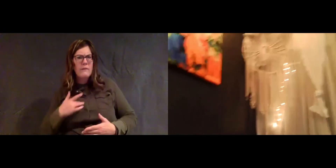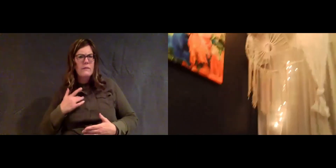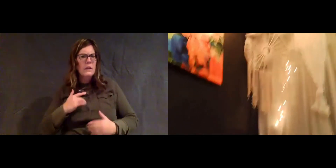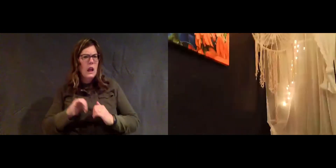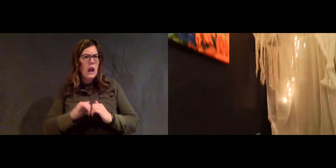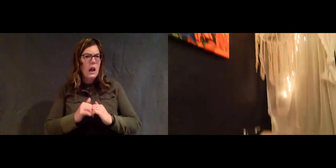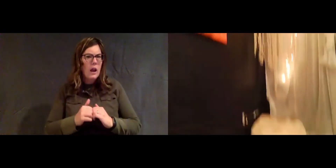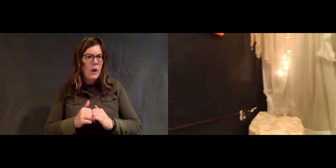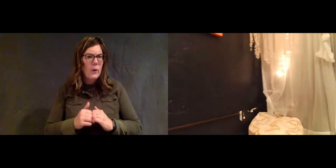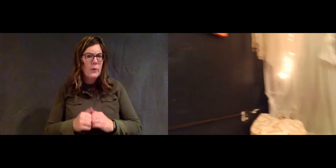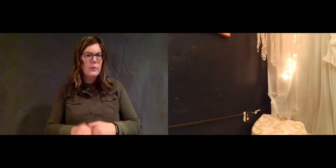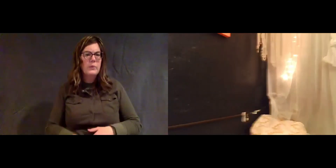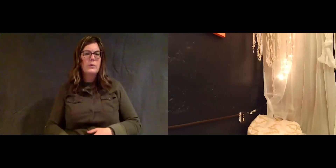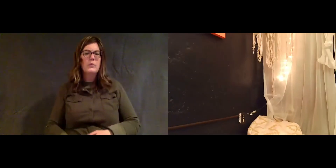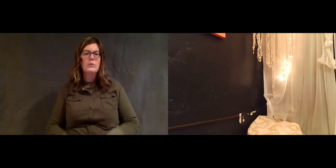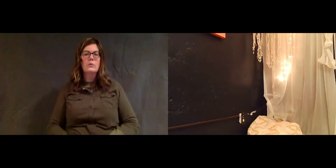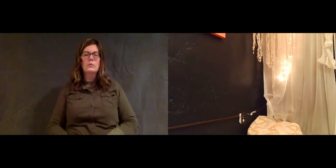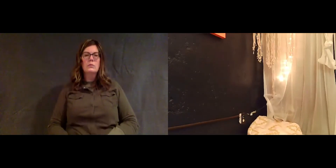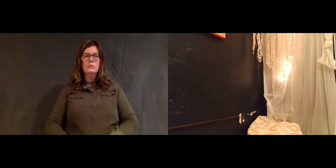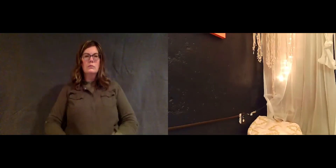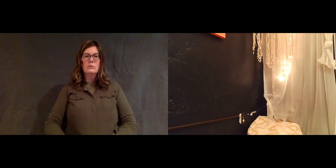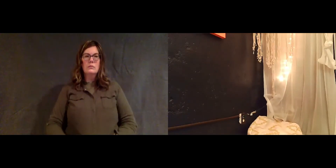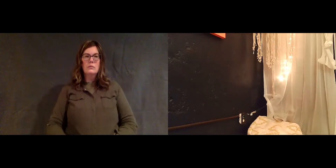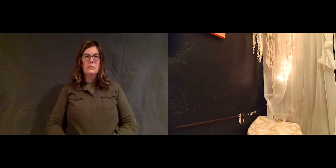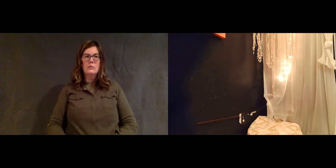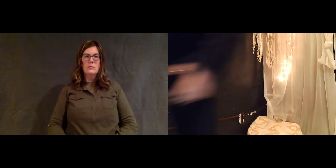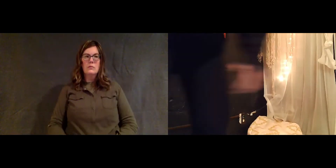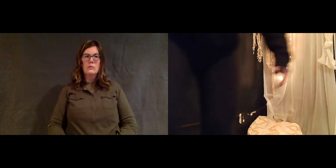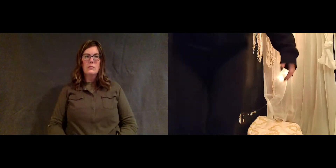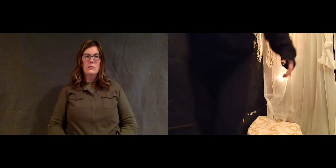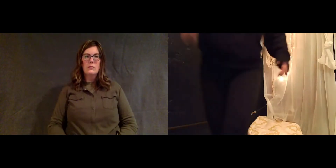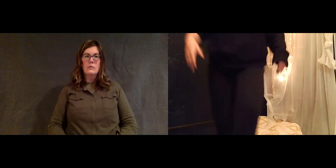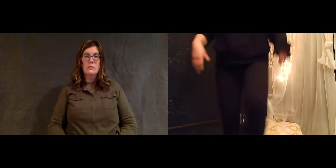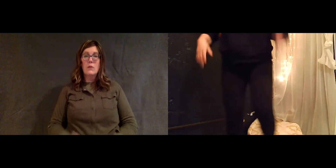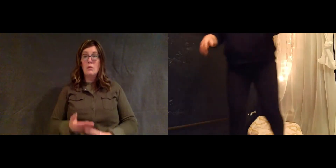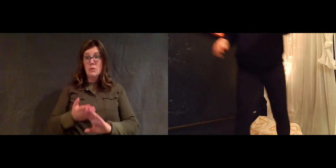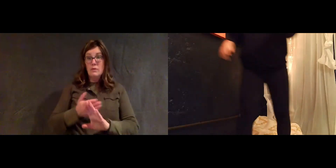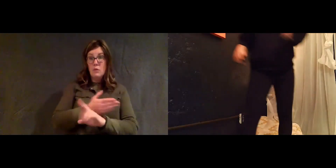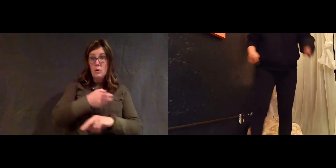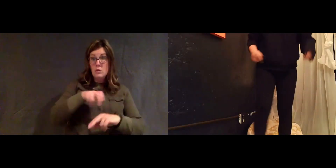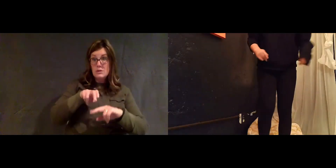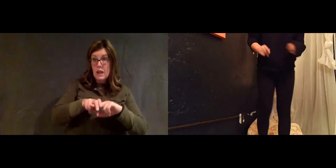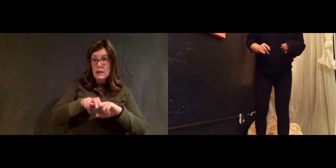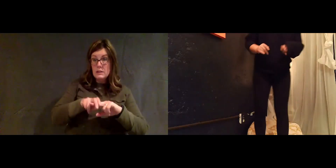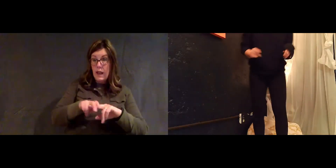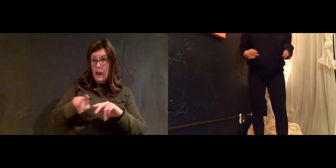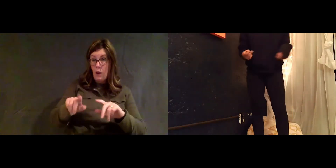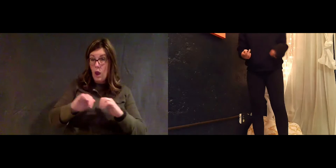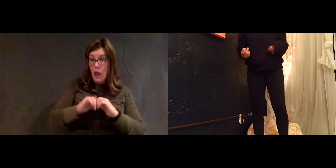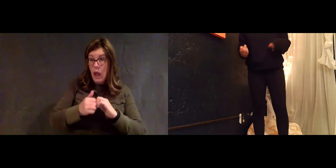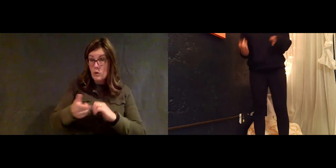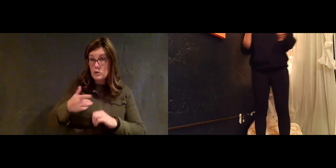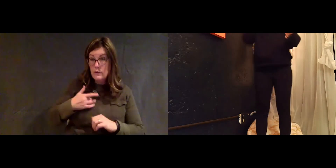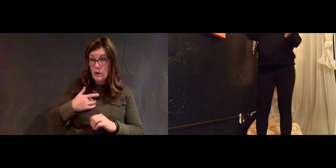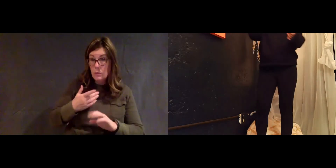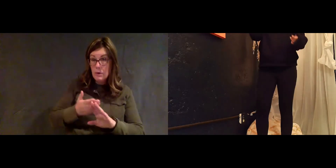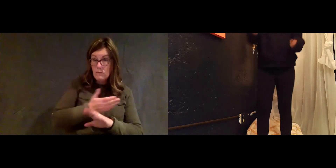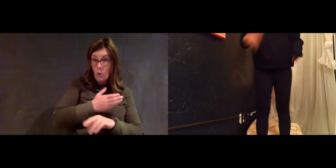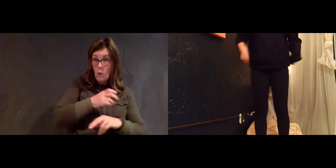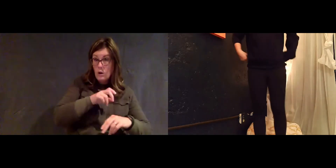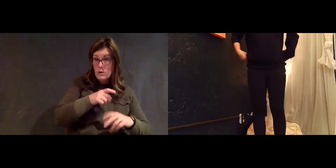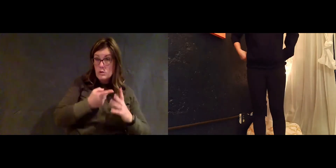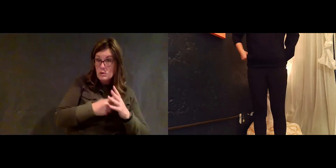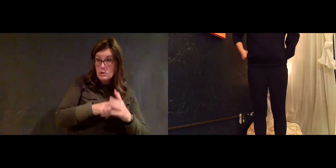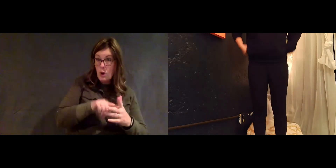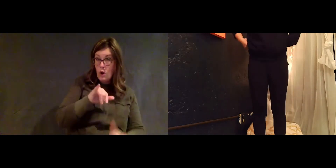Check in with how you felt before you sat down to do some yoga and how you're feeling now.